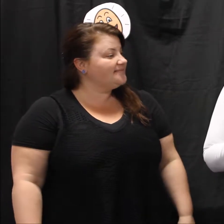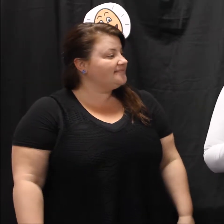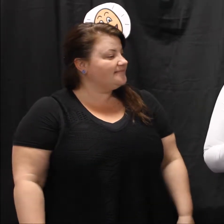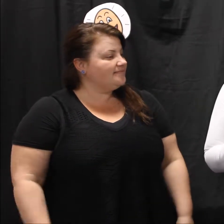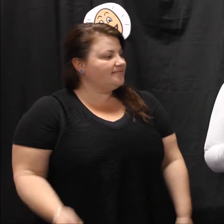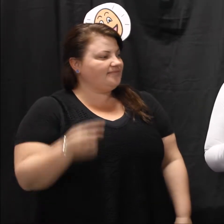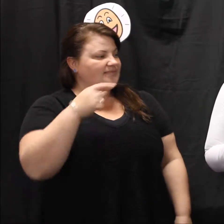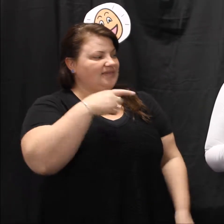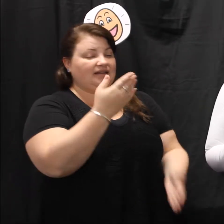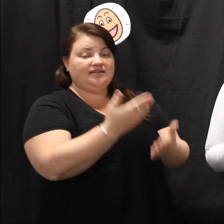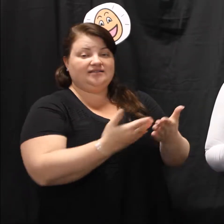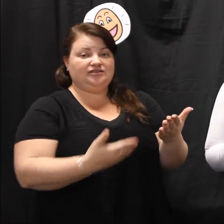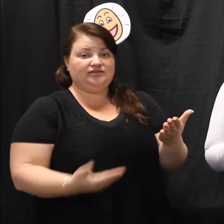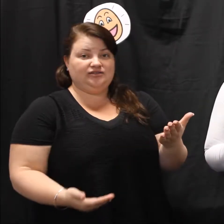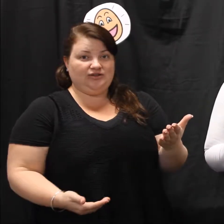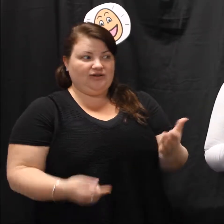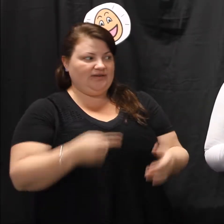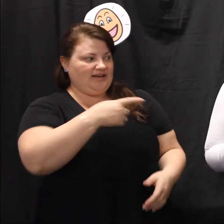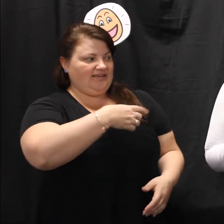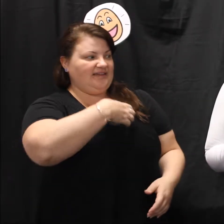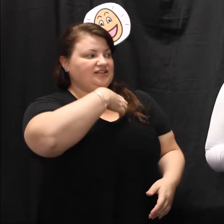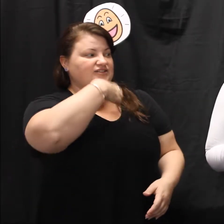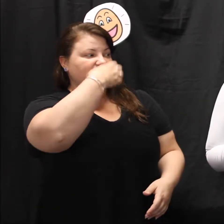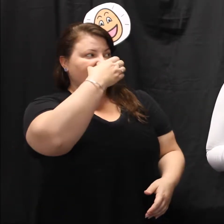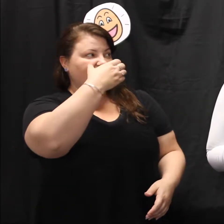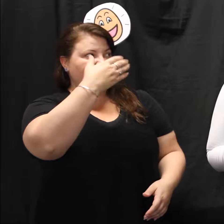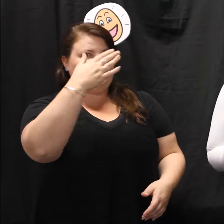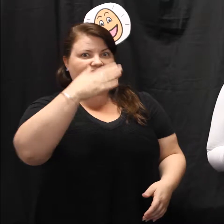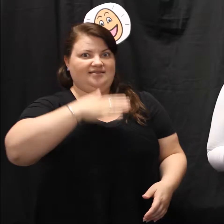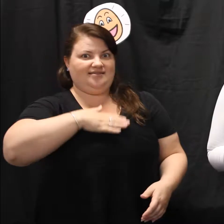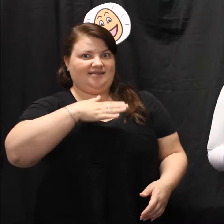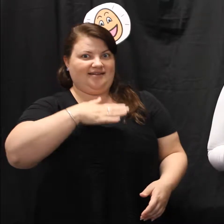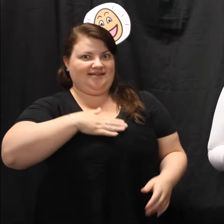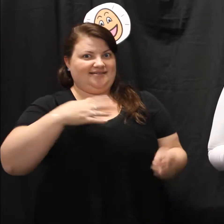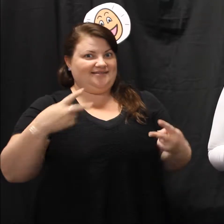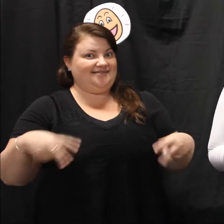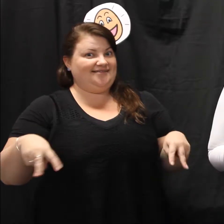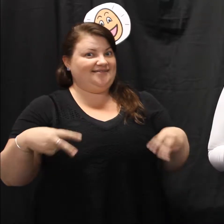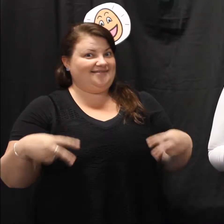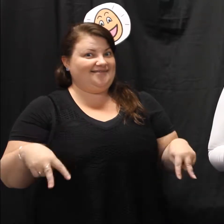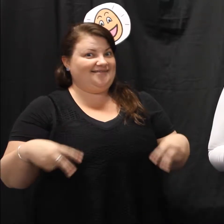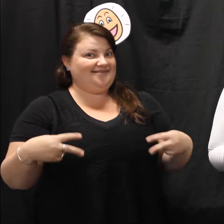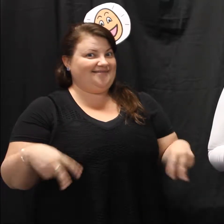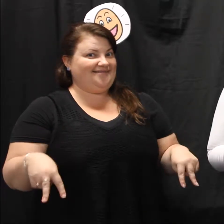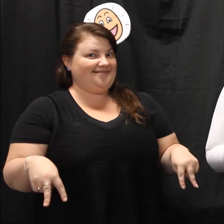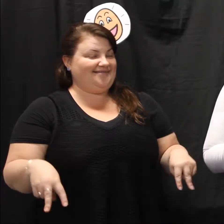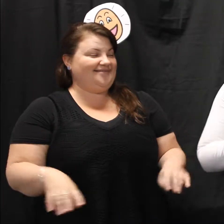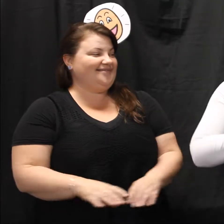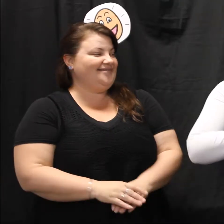In this story, this giraffe likes to dance.